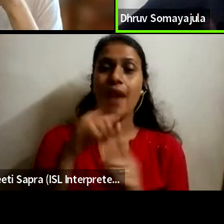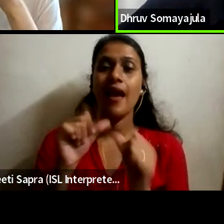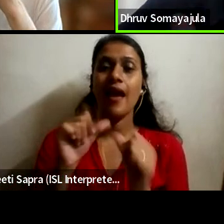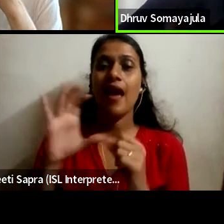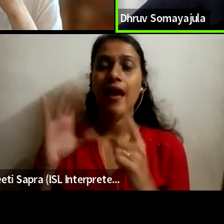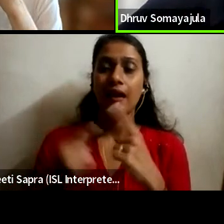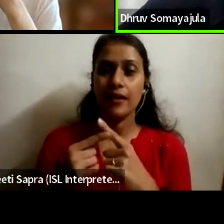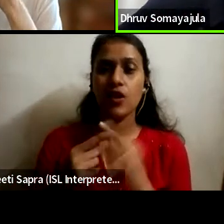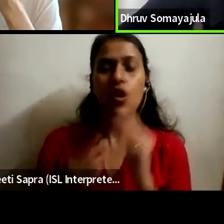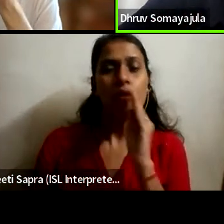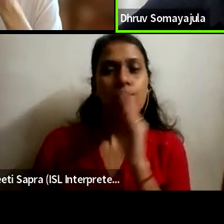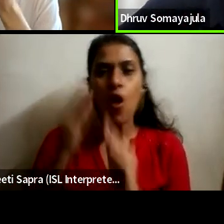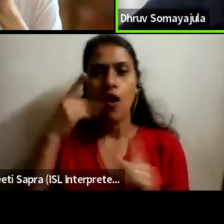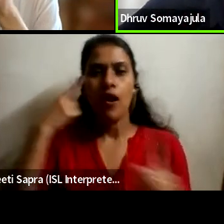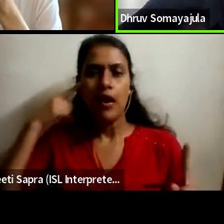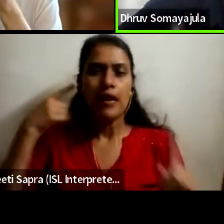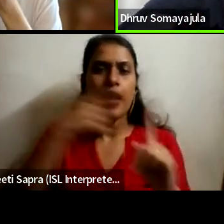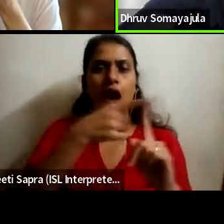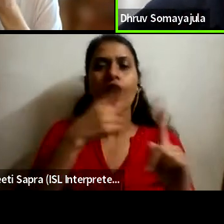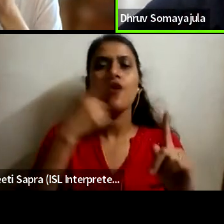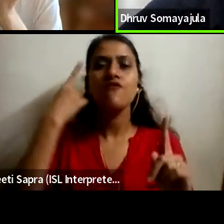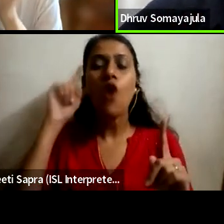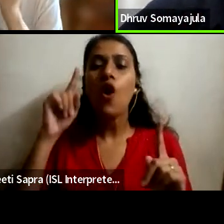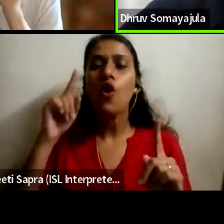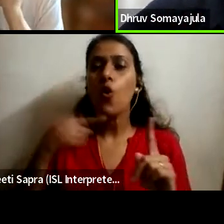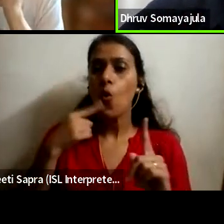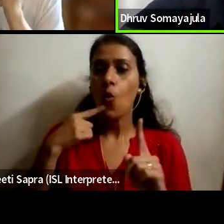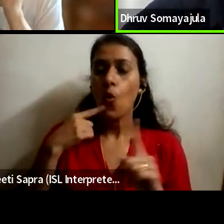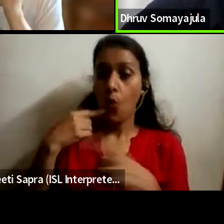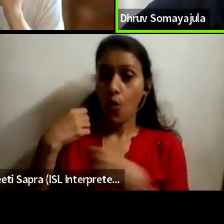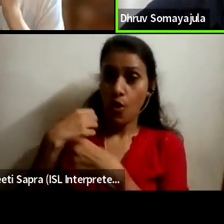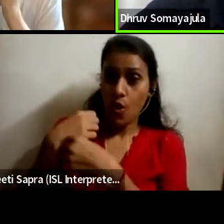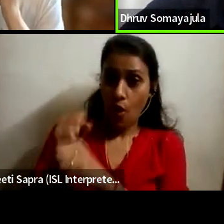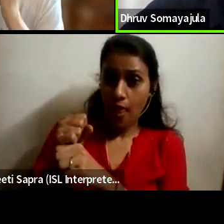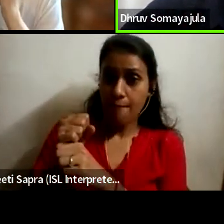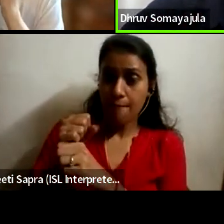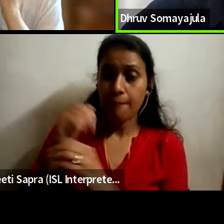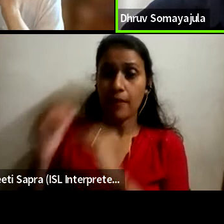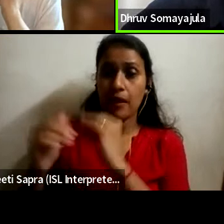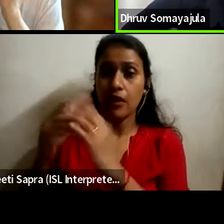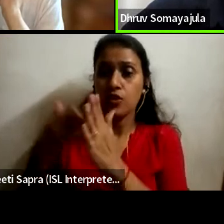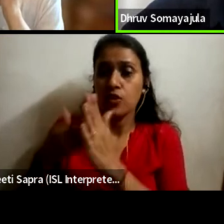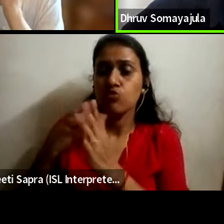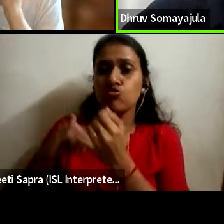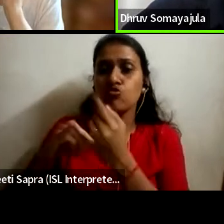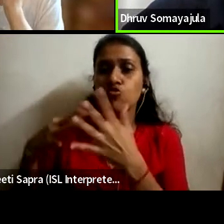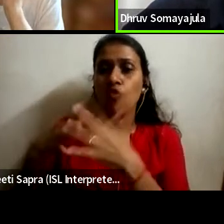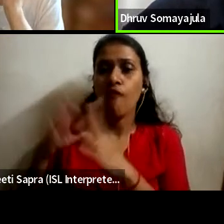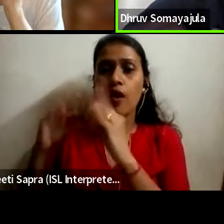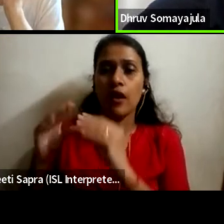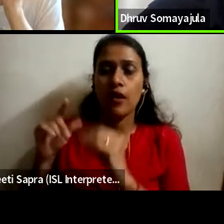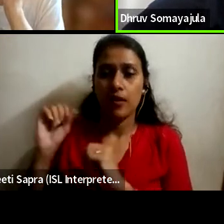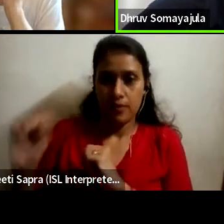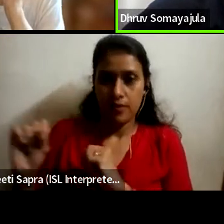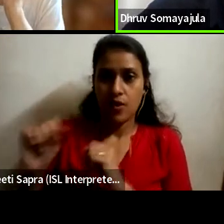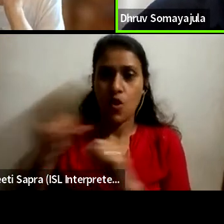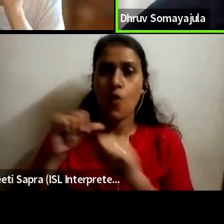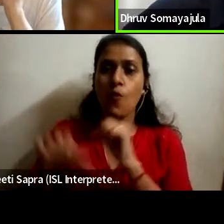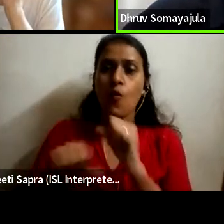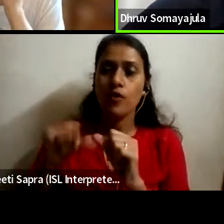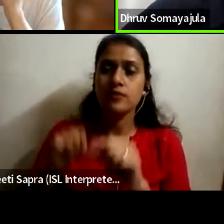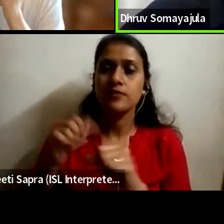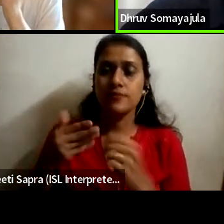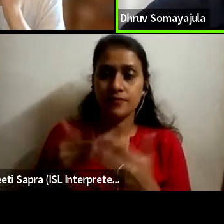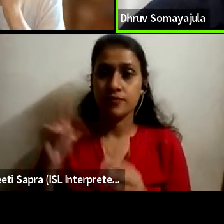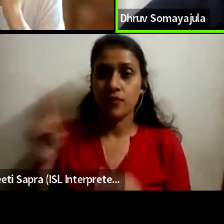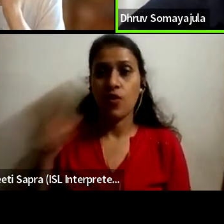is mostly targeted towards people who are developing these software systems and not necessarily focusing entirely on the